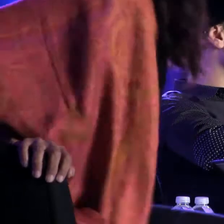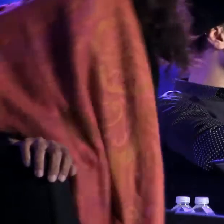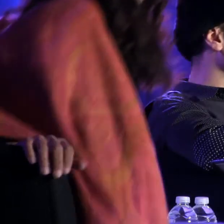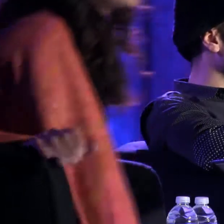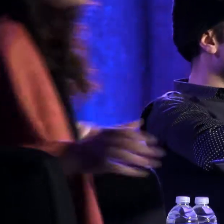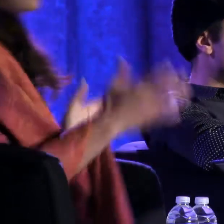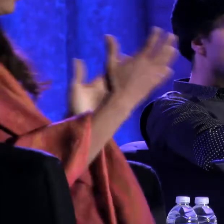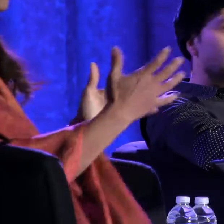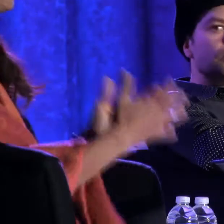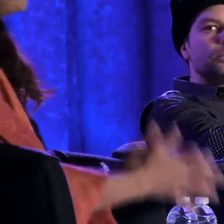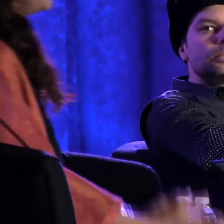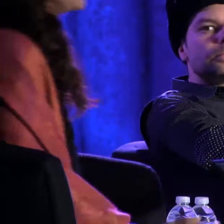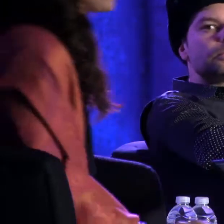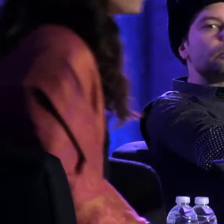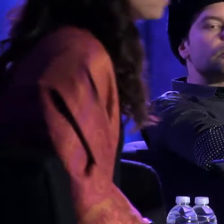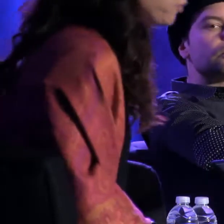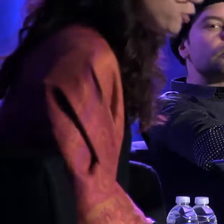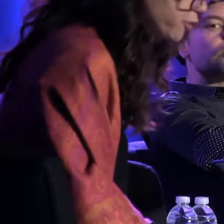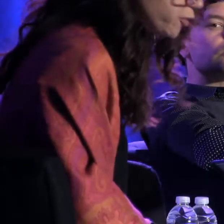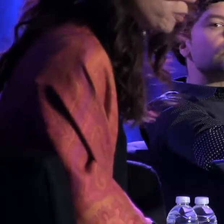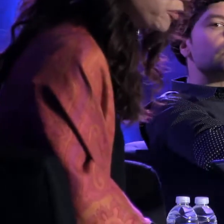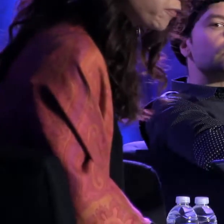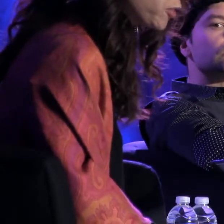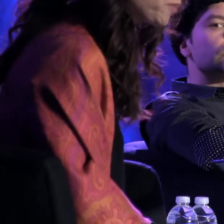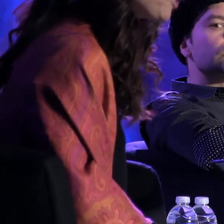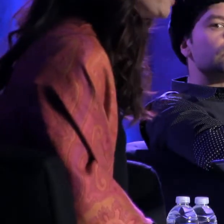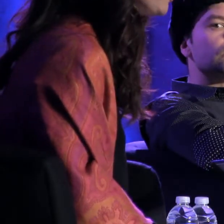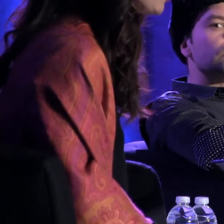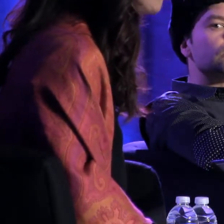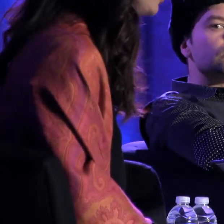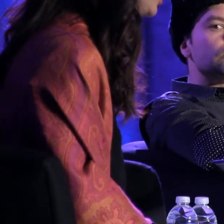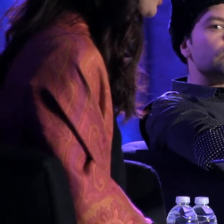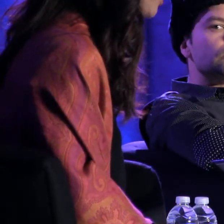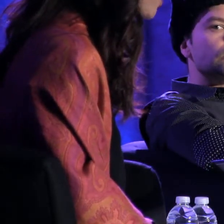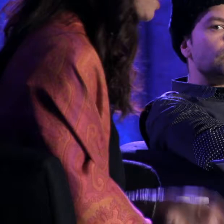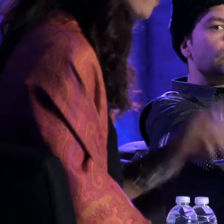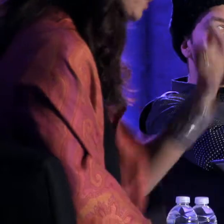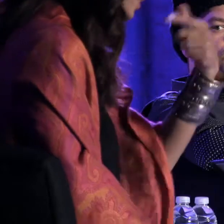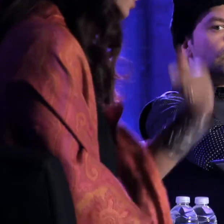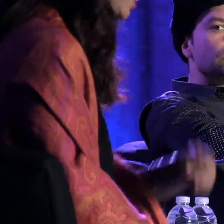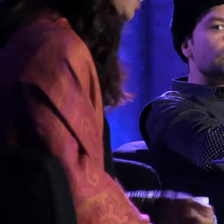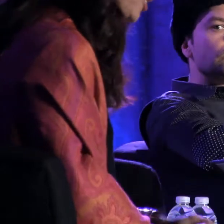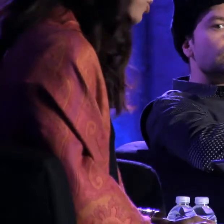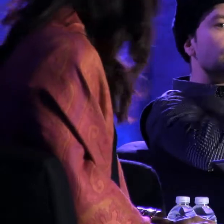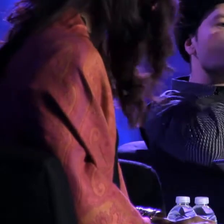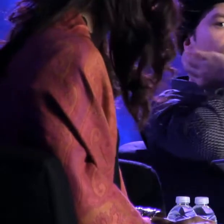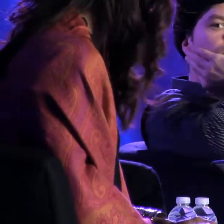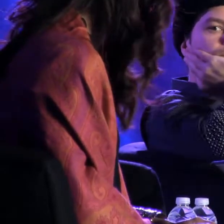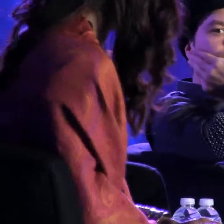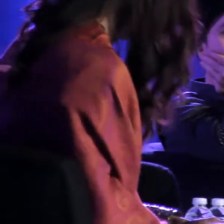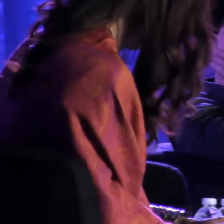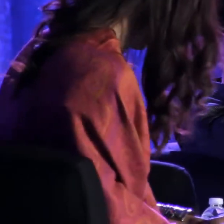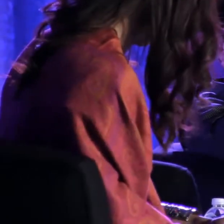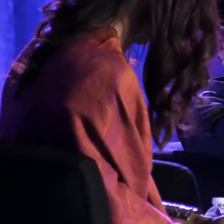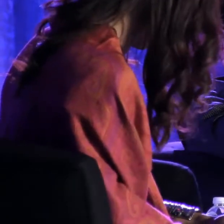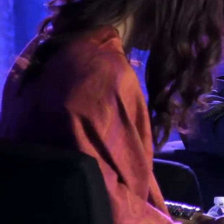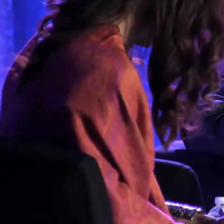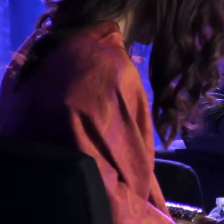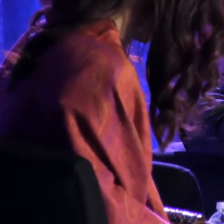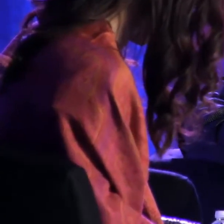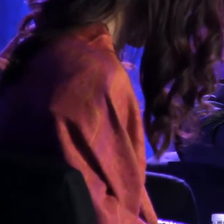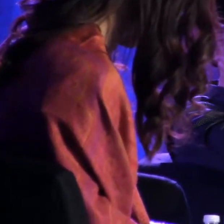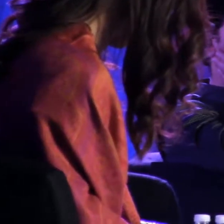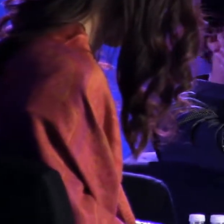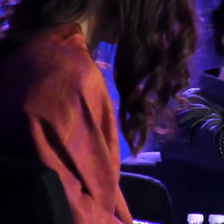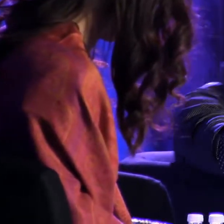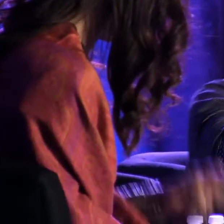Lemon has created an art piece, this beautiful performance piece on video, and he just mentioned that he wrote it in one